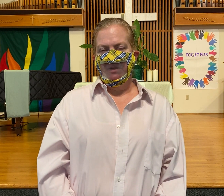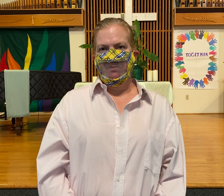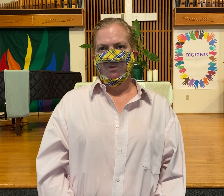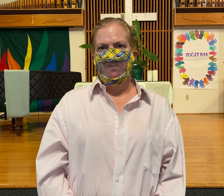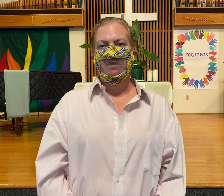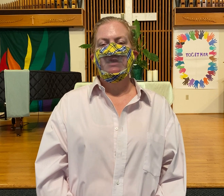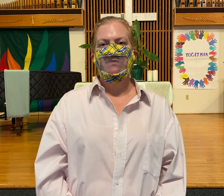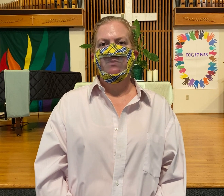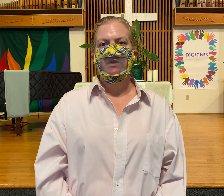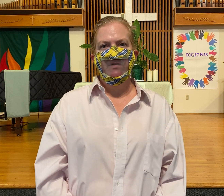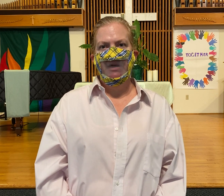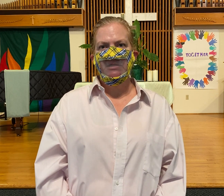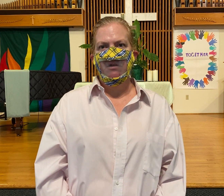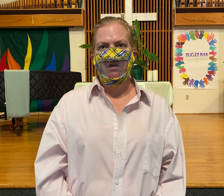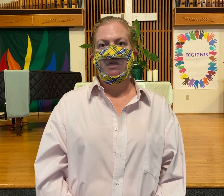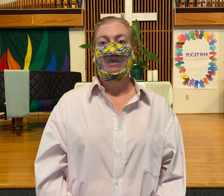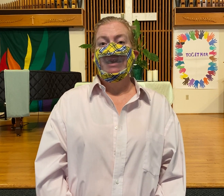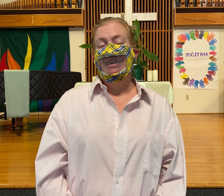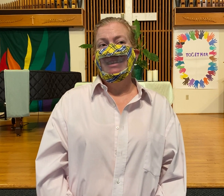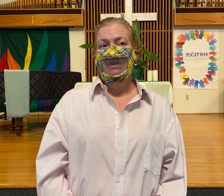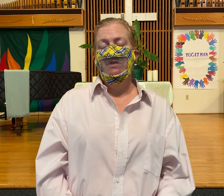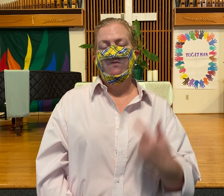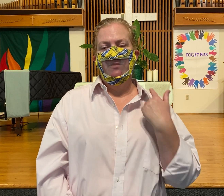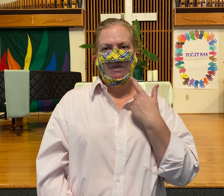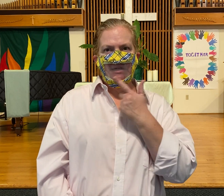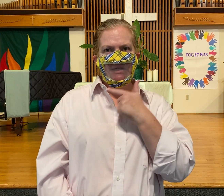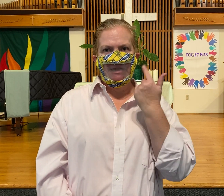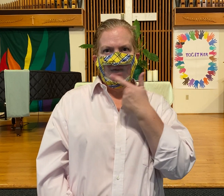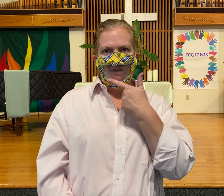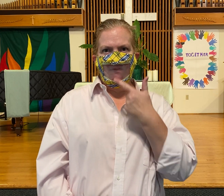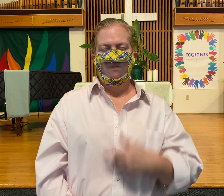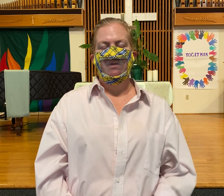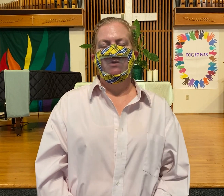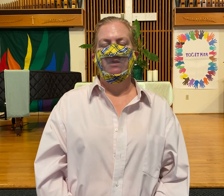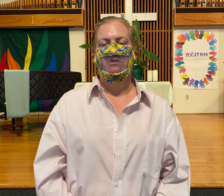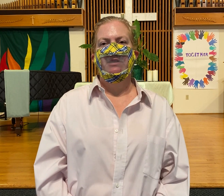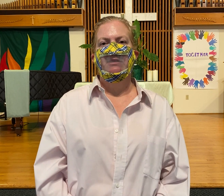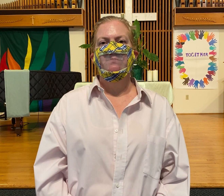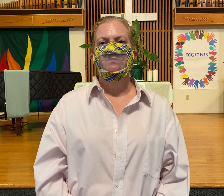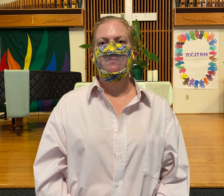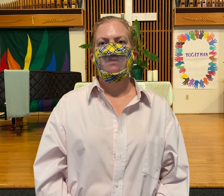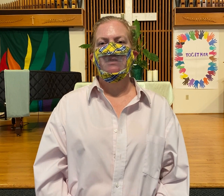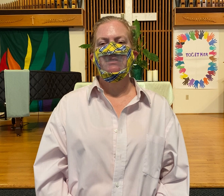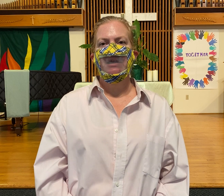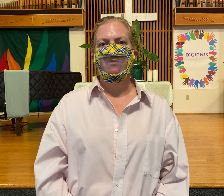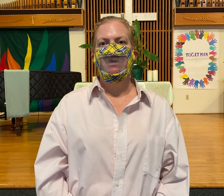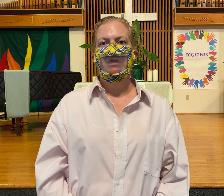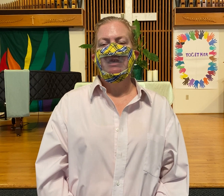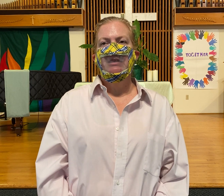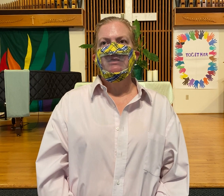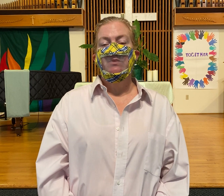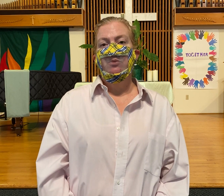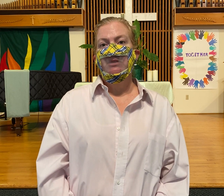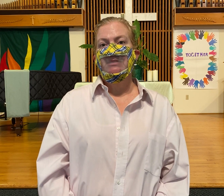people, even when you have a mask on, and even if your mask doesn't have a window in it. So, some important